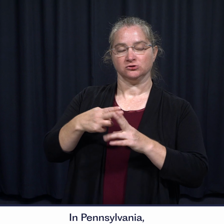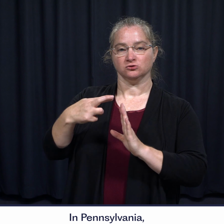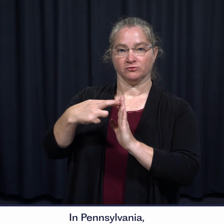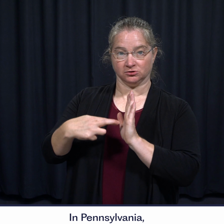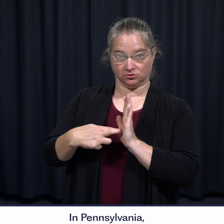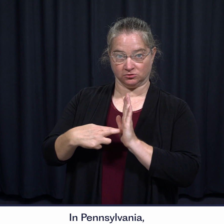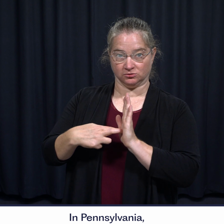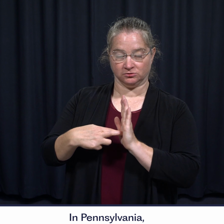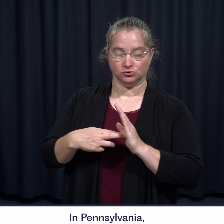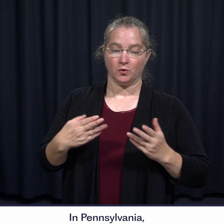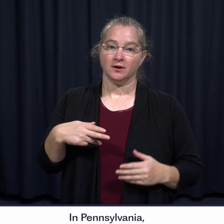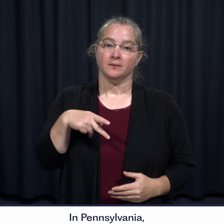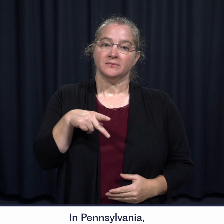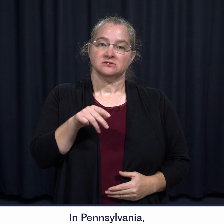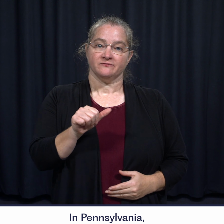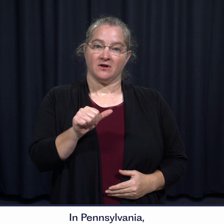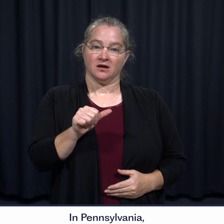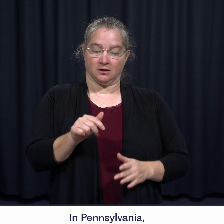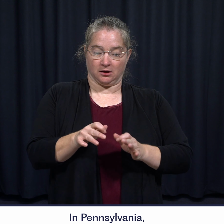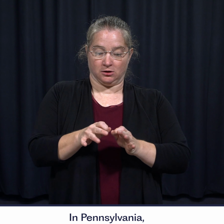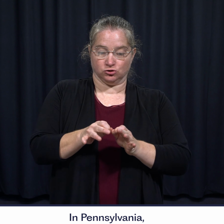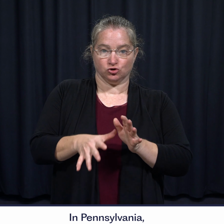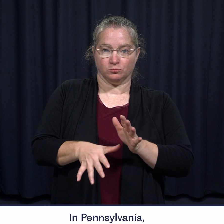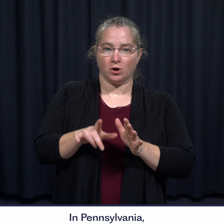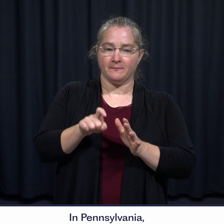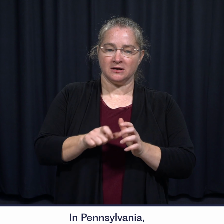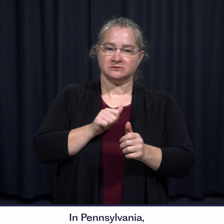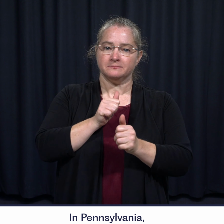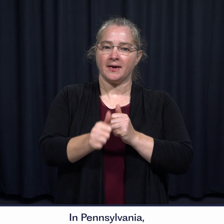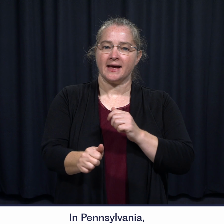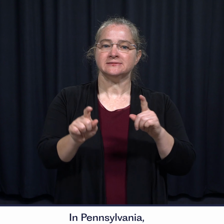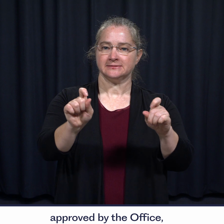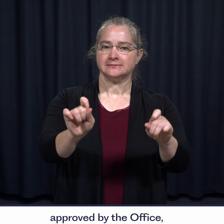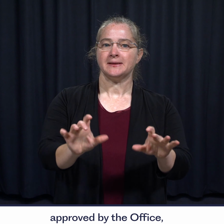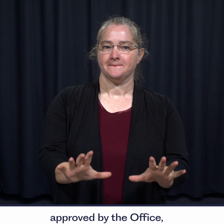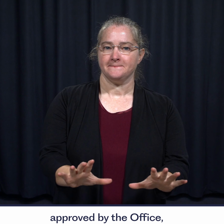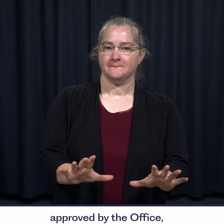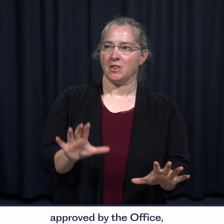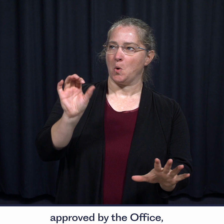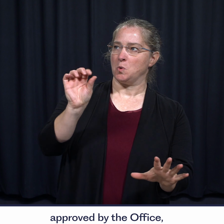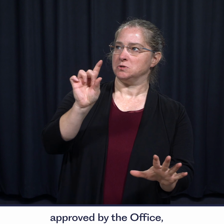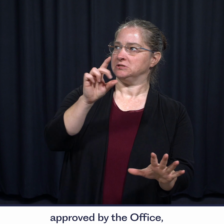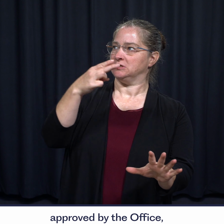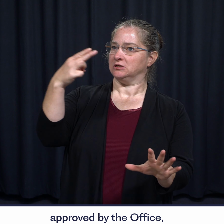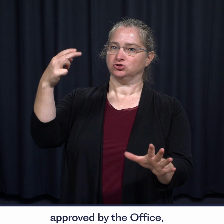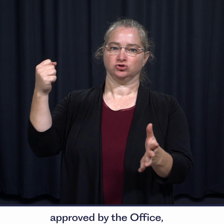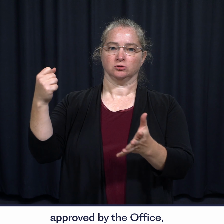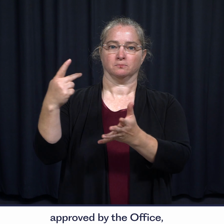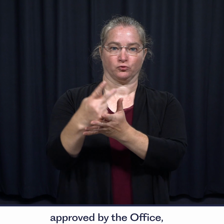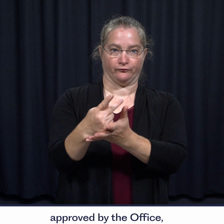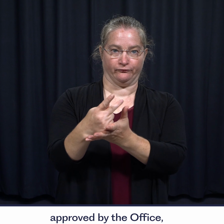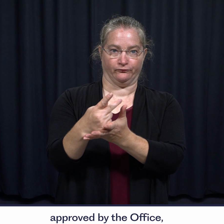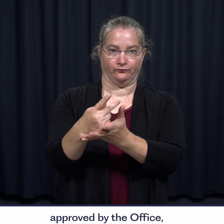In Pennsylvania, an interpreter must pass an examination approved by the office that tests